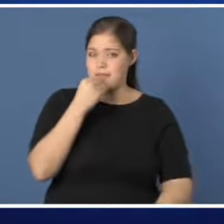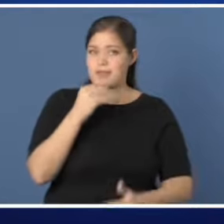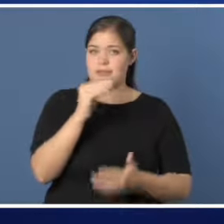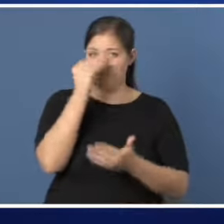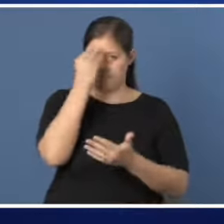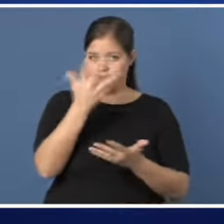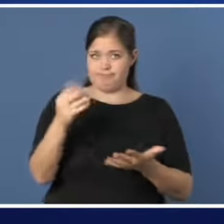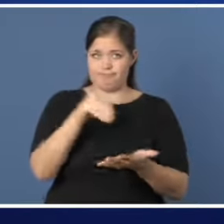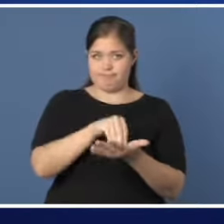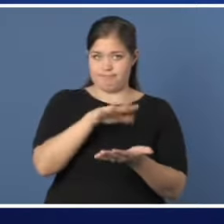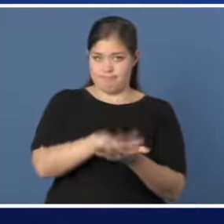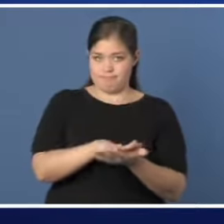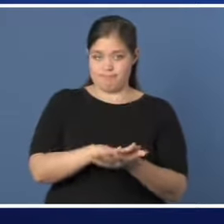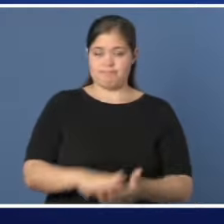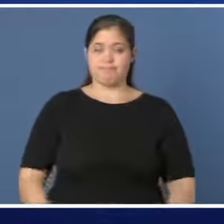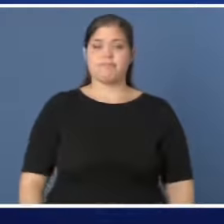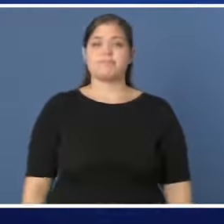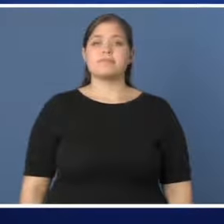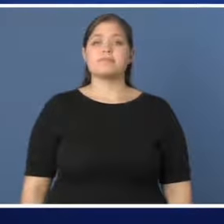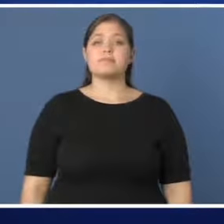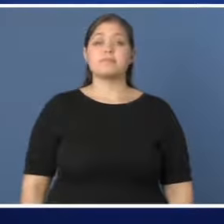opener,